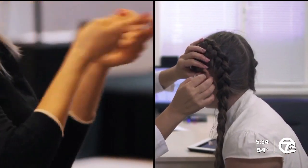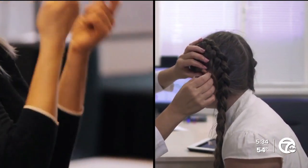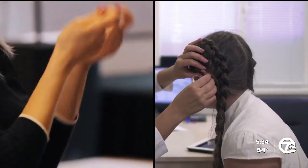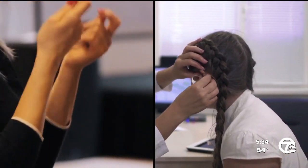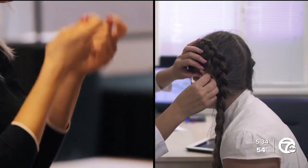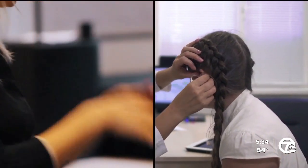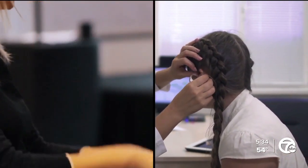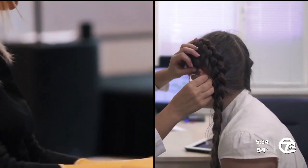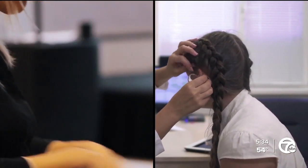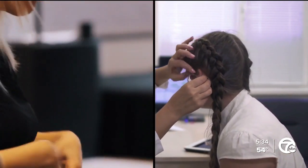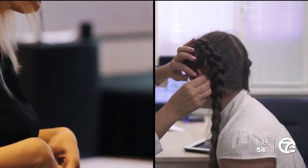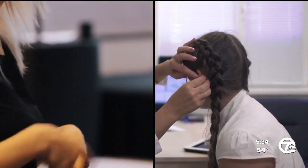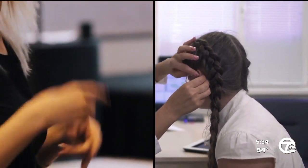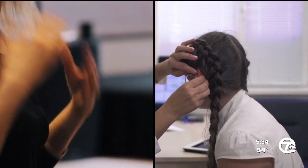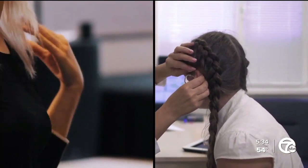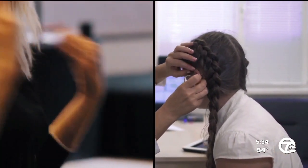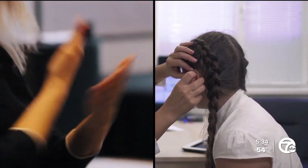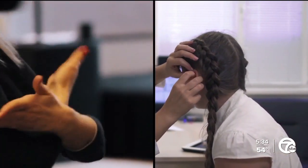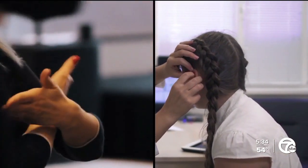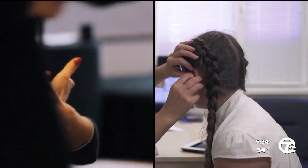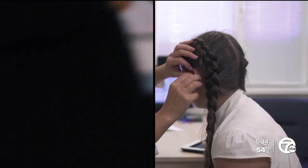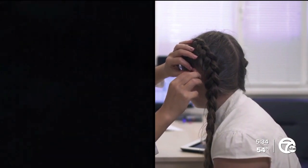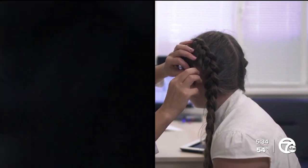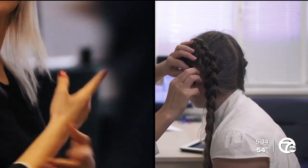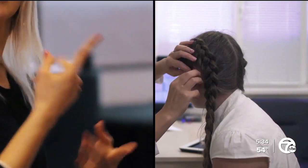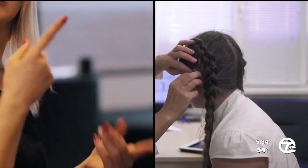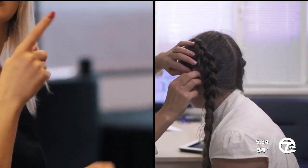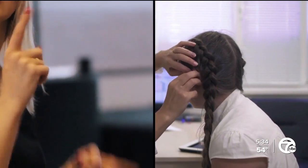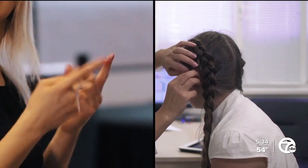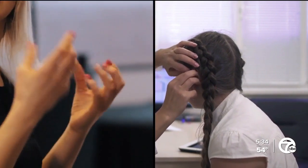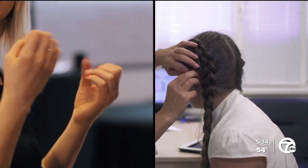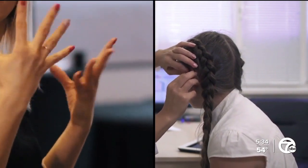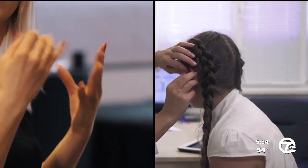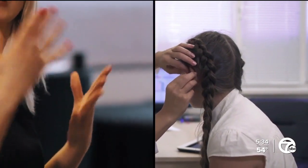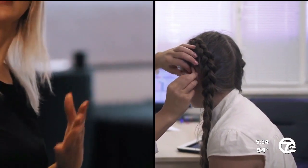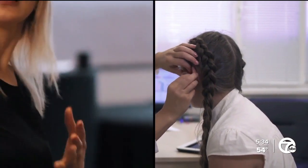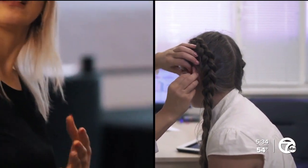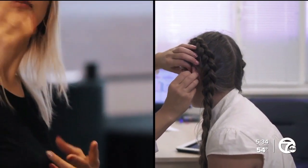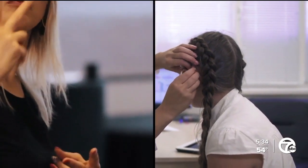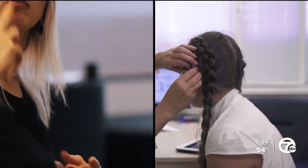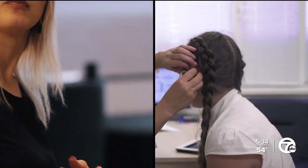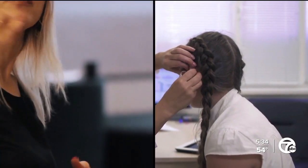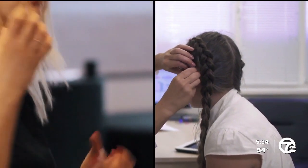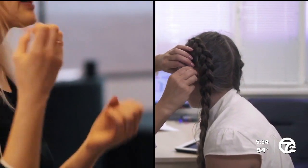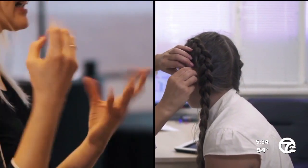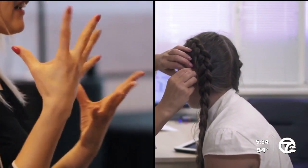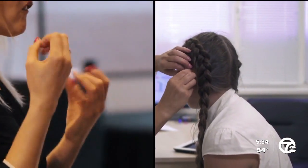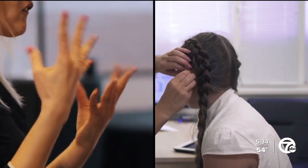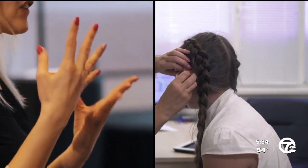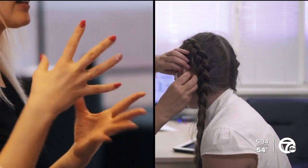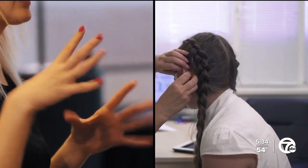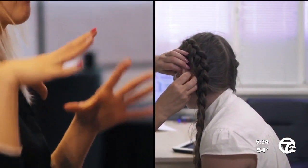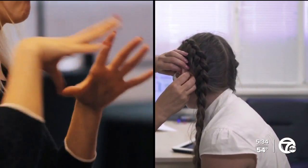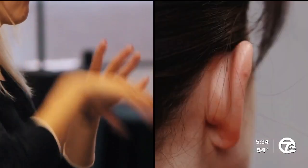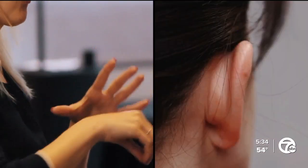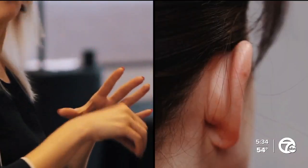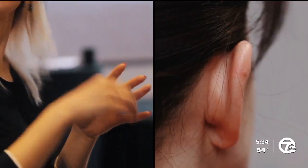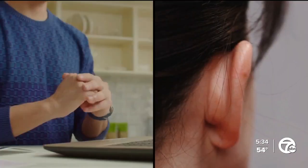the ability to hear the English language through the use of hearing devices. Very little emphasis is put on the benefits of